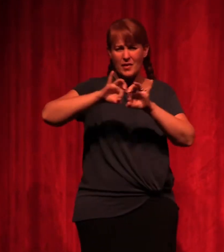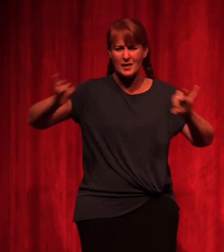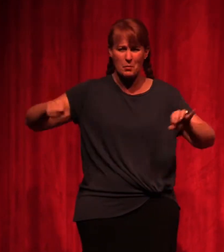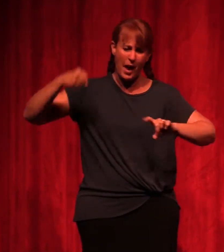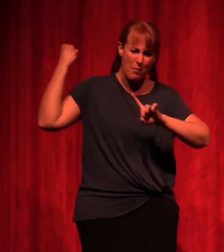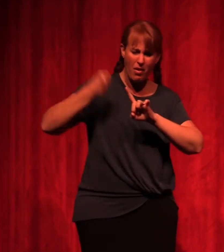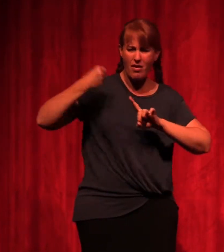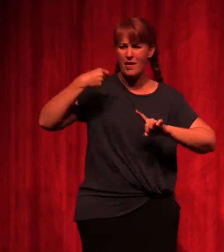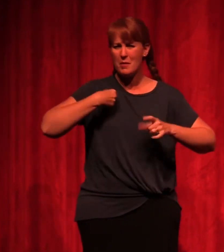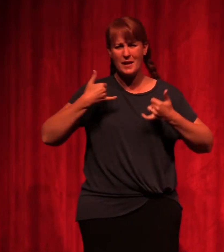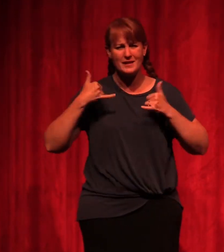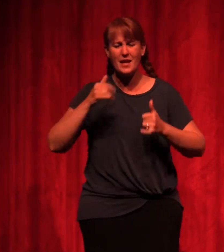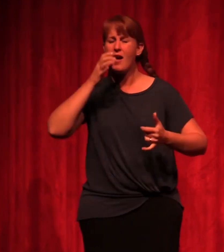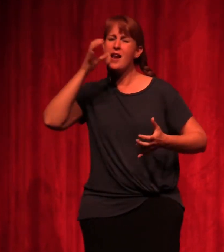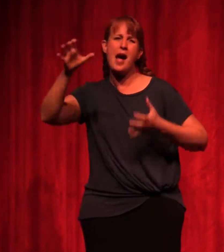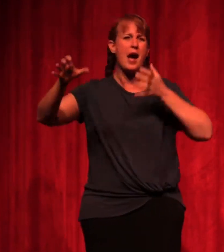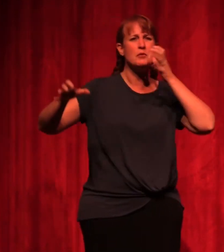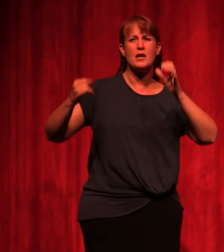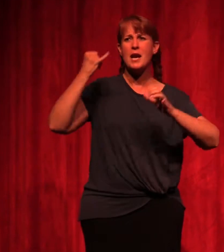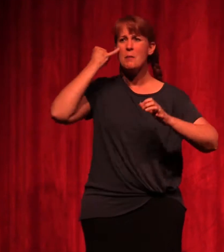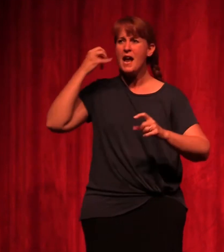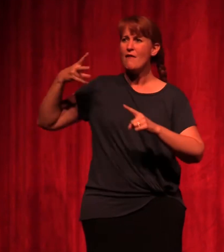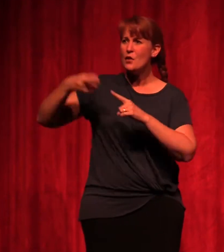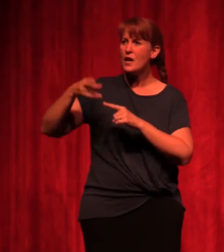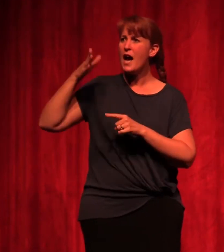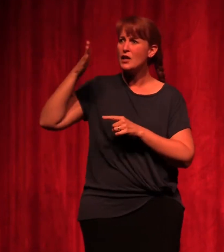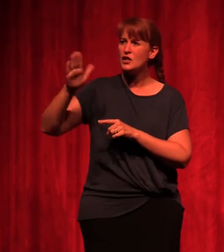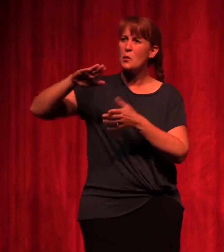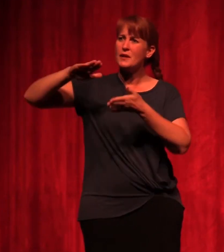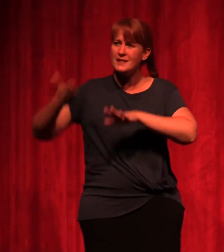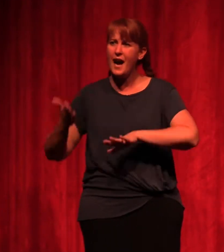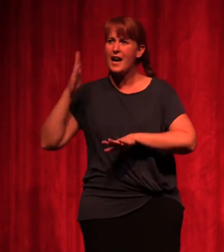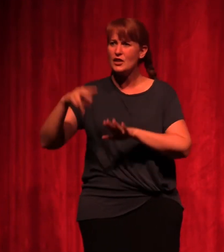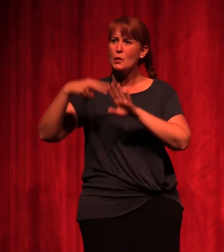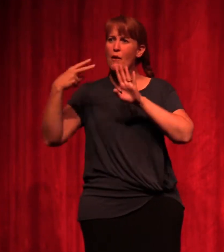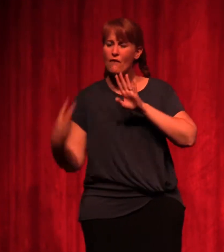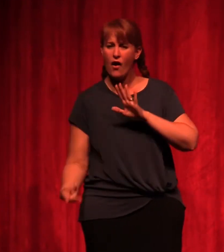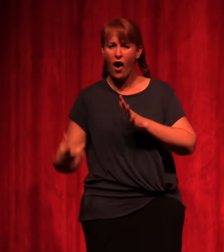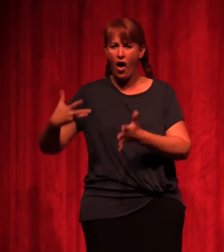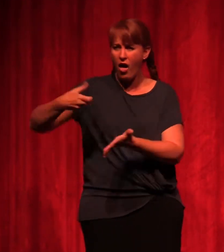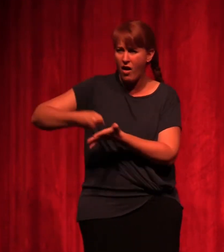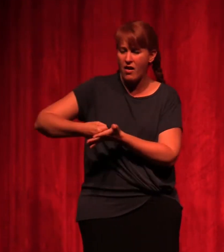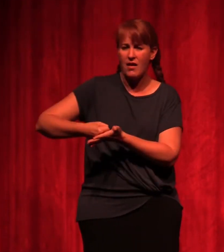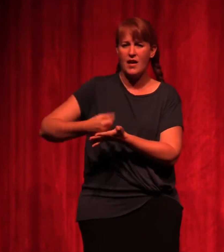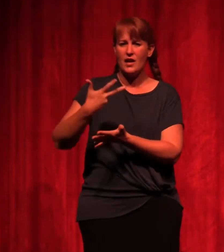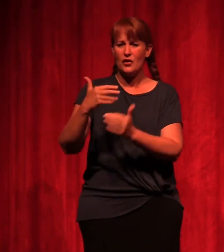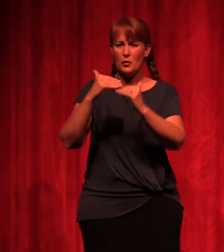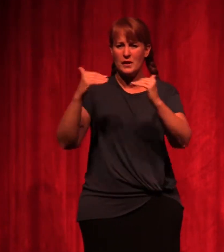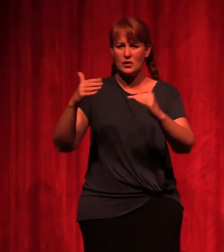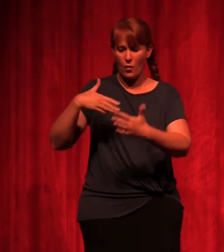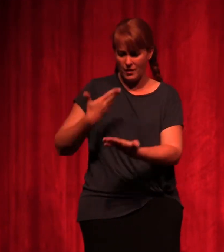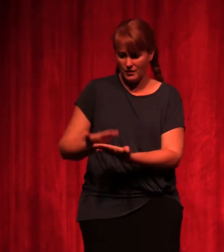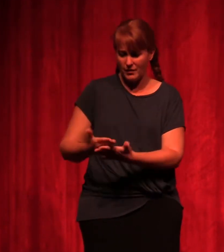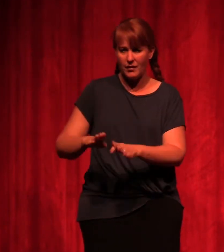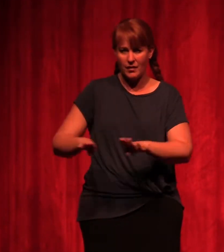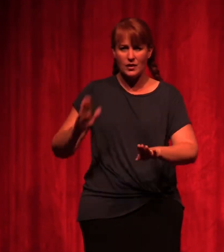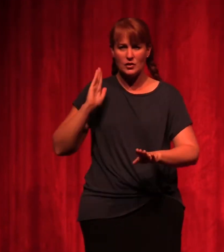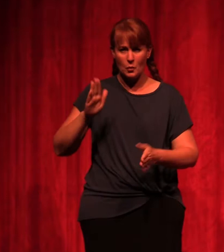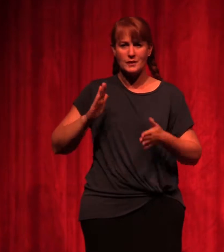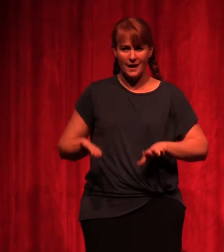pipe, and I am screaming, "If you cut her rope, she's gonna die. She's gonna fall 3 stories to the ground, to the